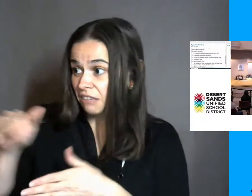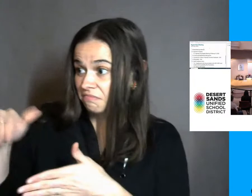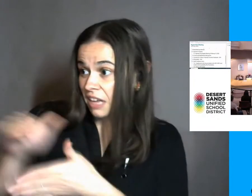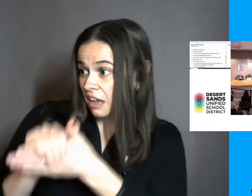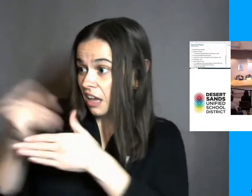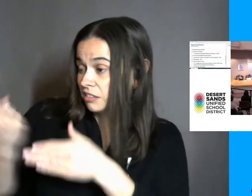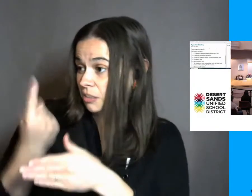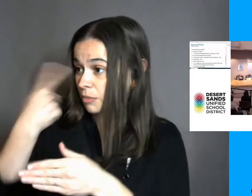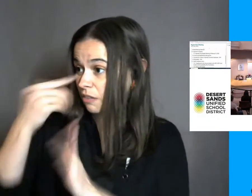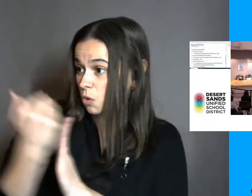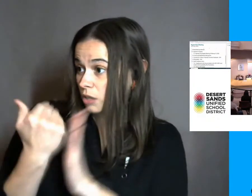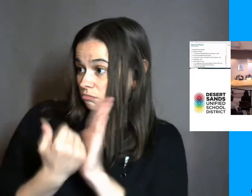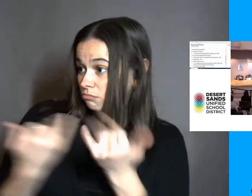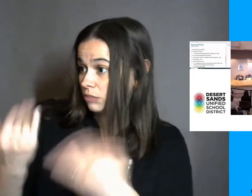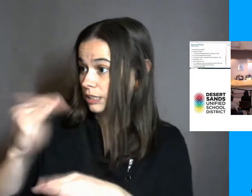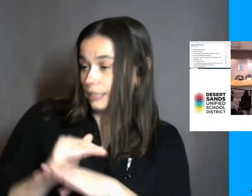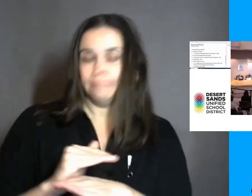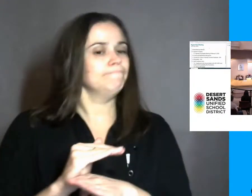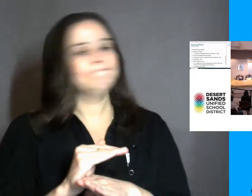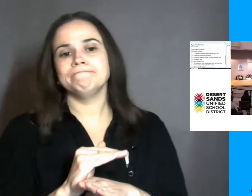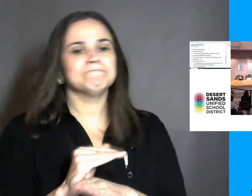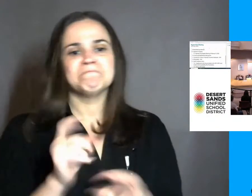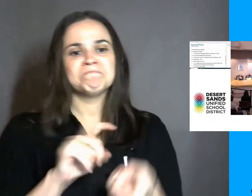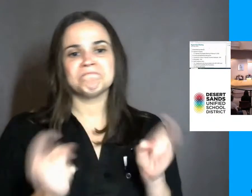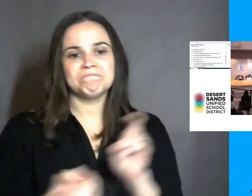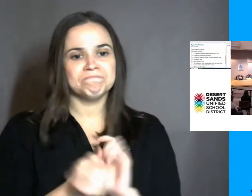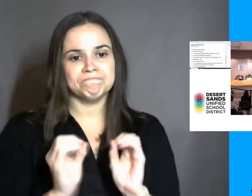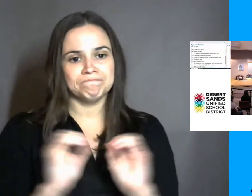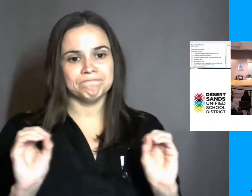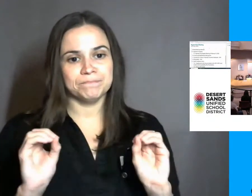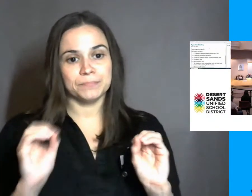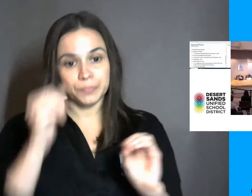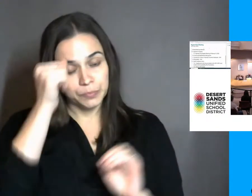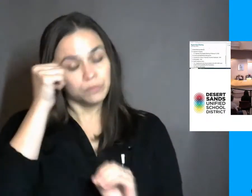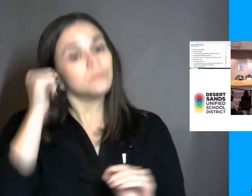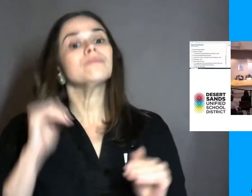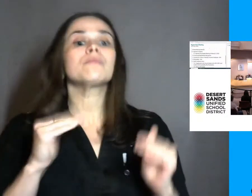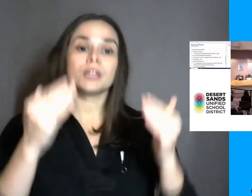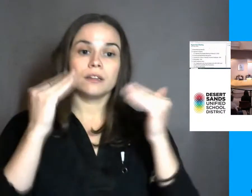change. Thank you. Item 9,